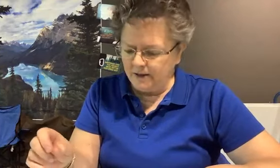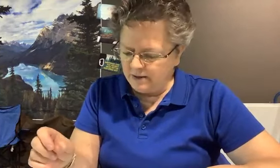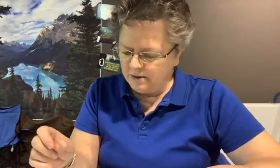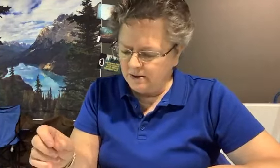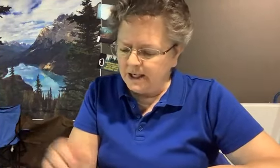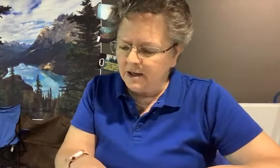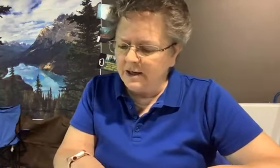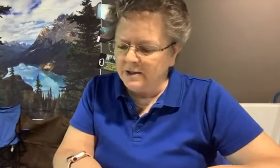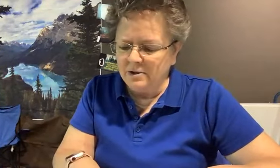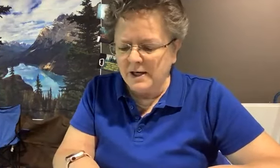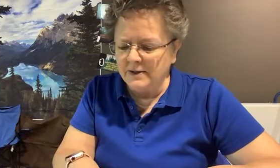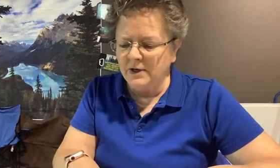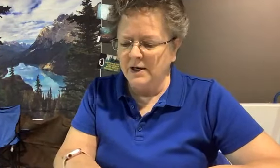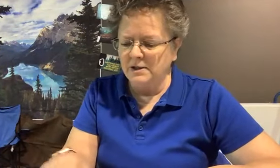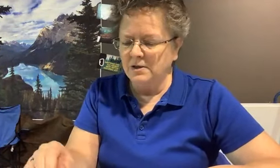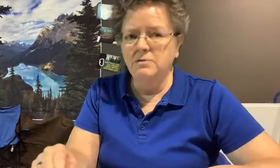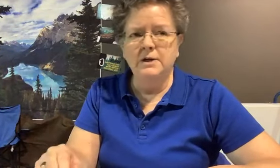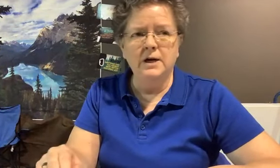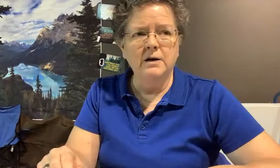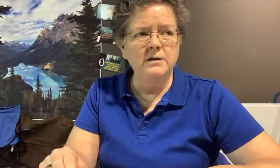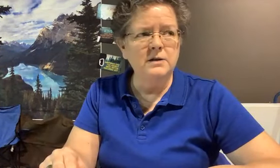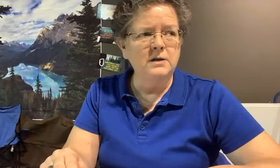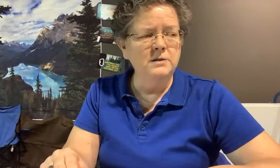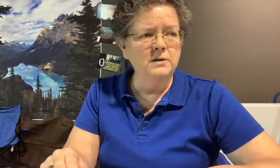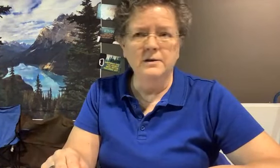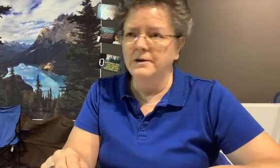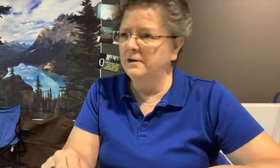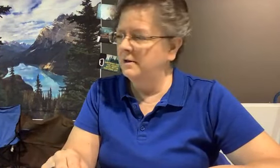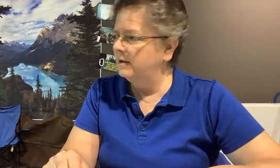then Darius, you guys have any idea who Darius is?